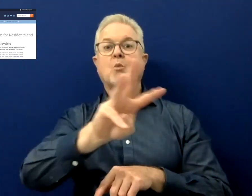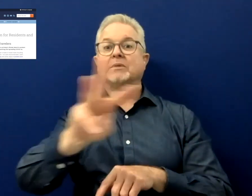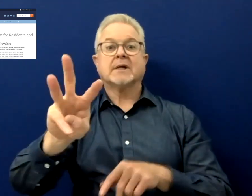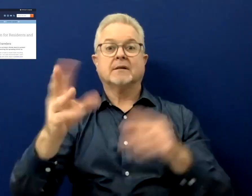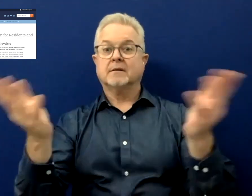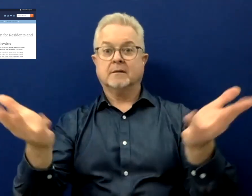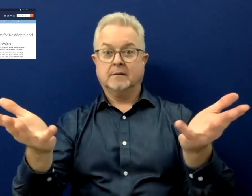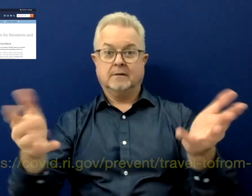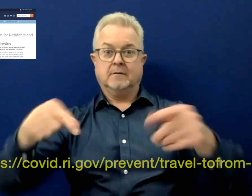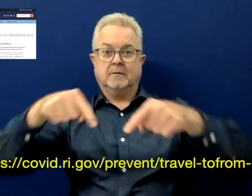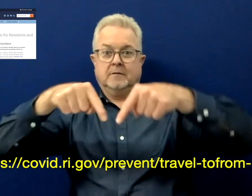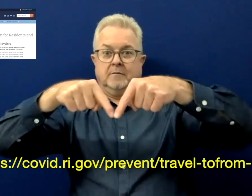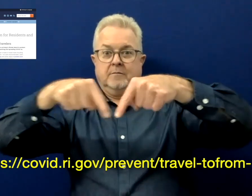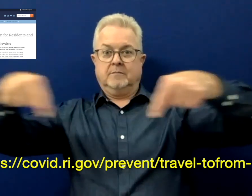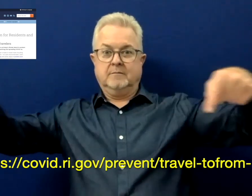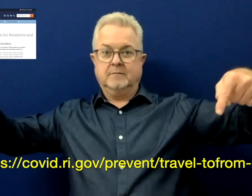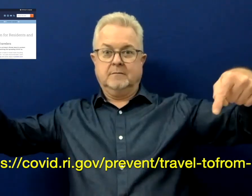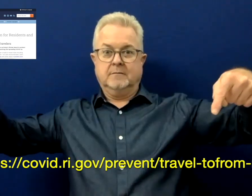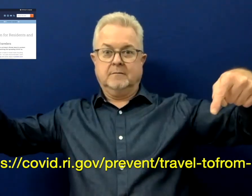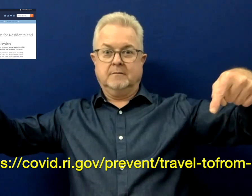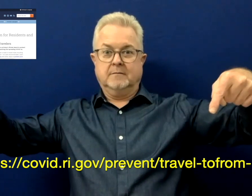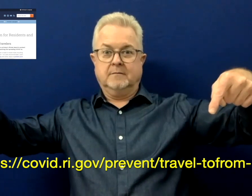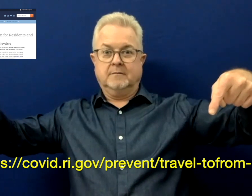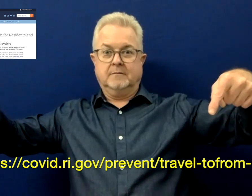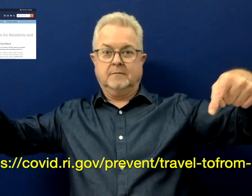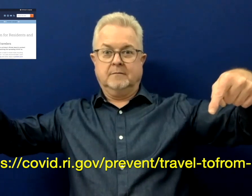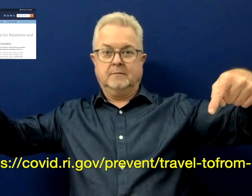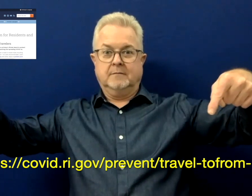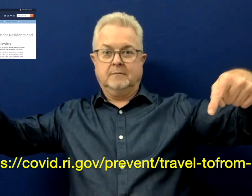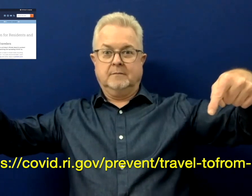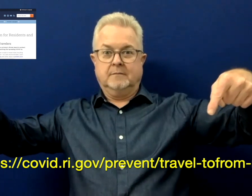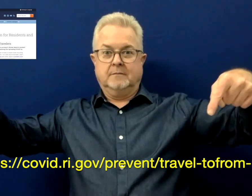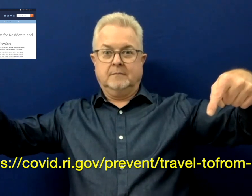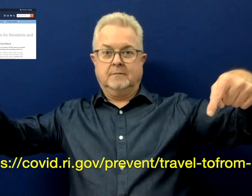applicable to people who live in Rhode Island. And the address for that is as follows.